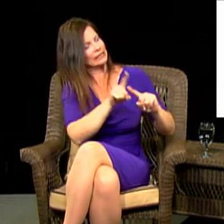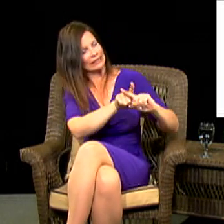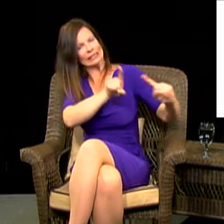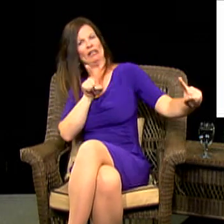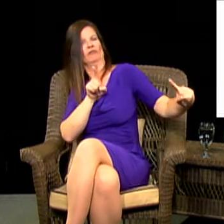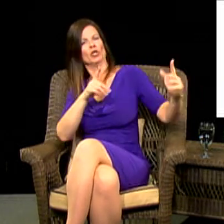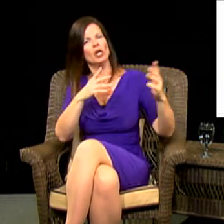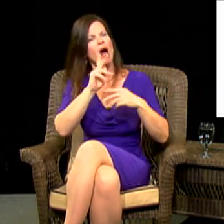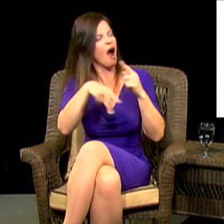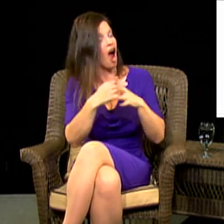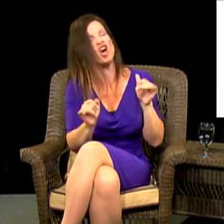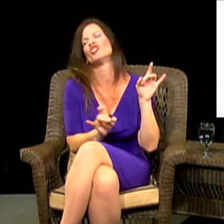deal with them, and